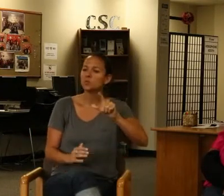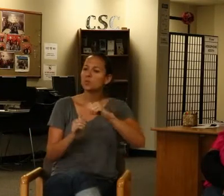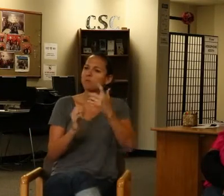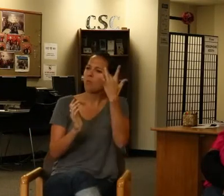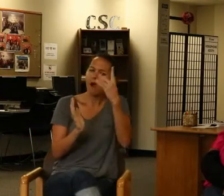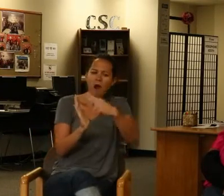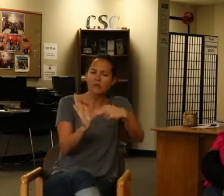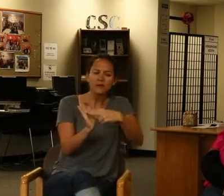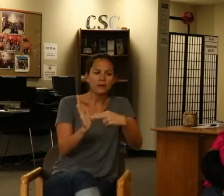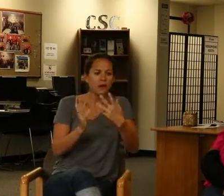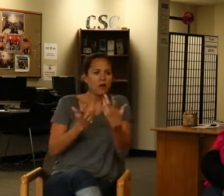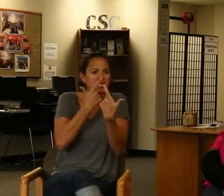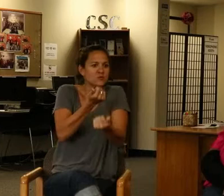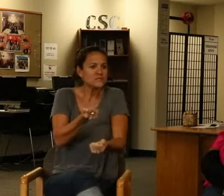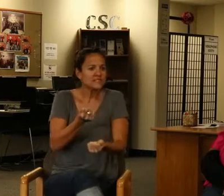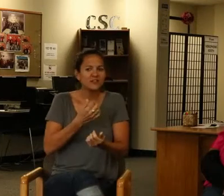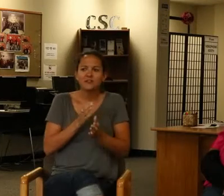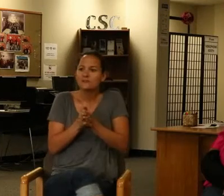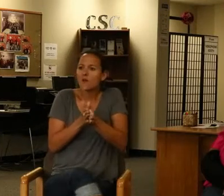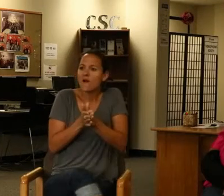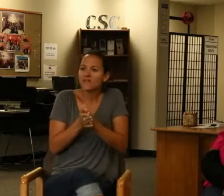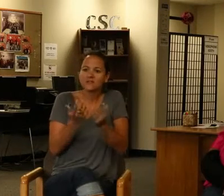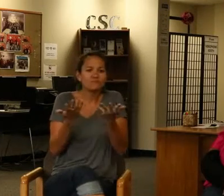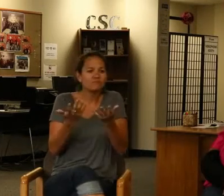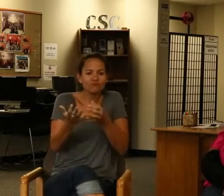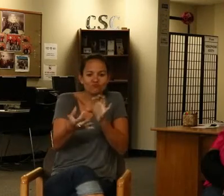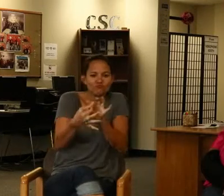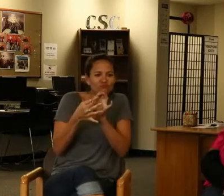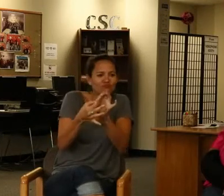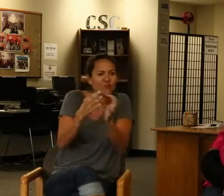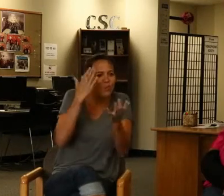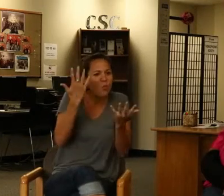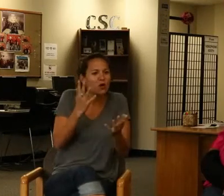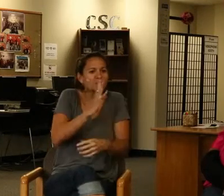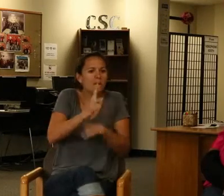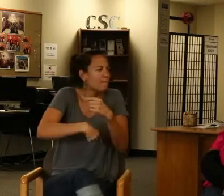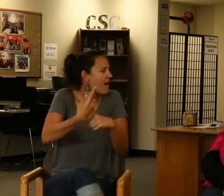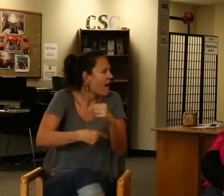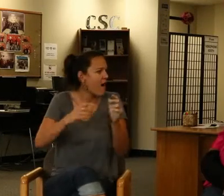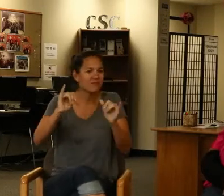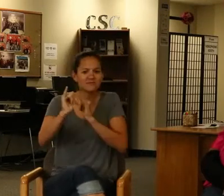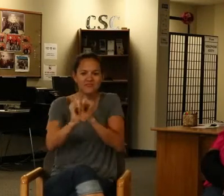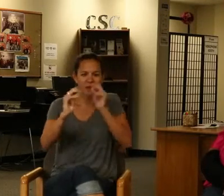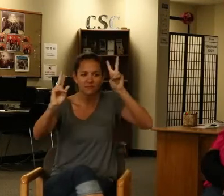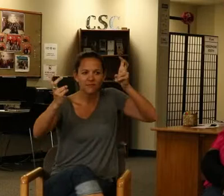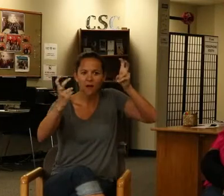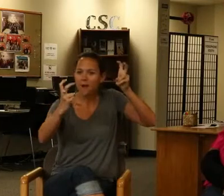good tool because you want to create motivation and interest and have that connection. What are we talking about? Be